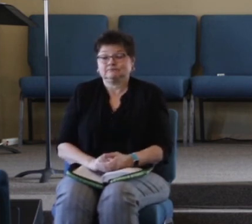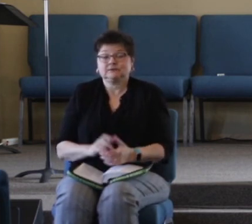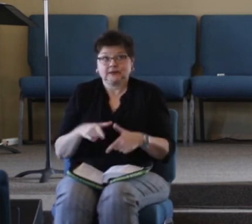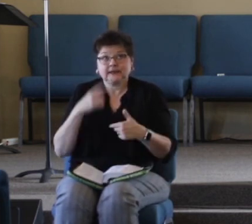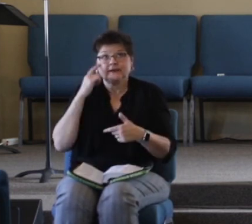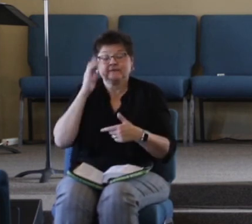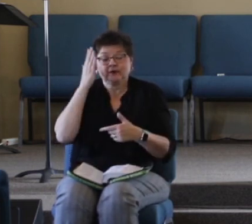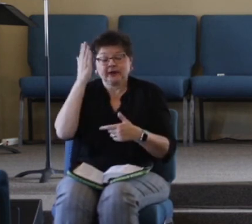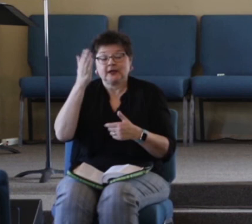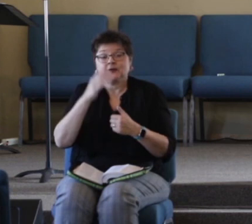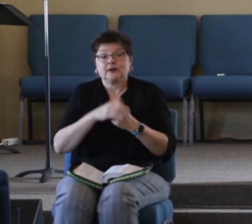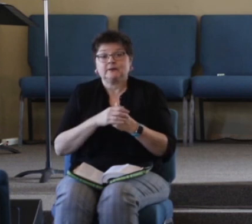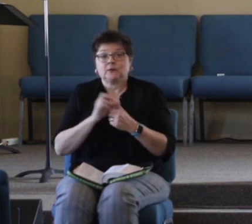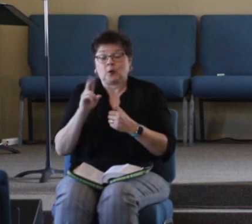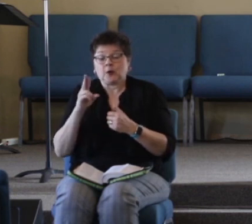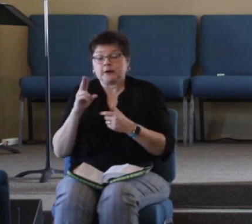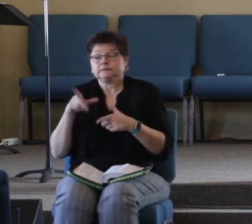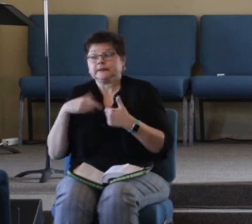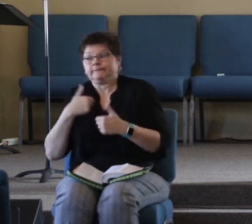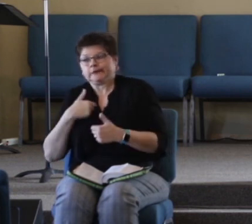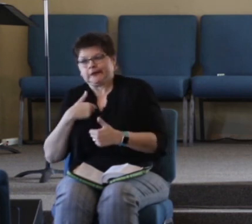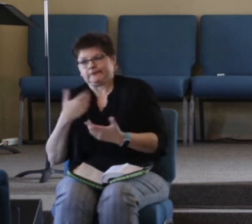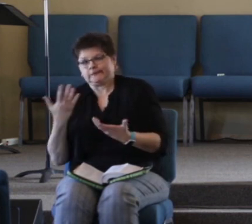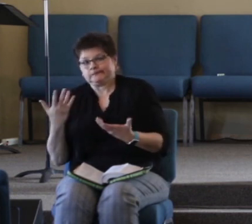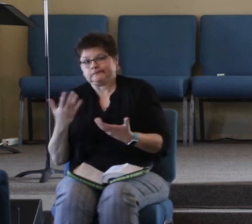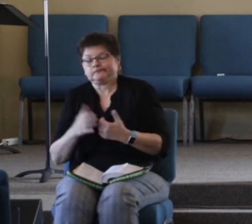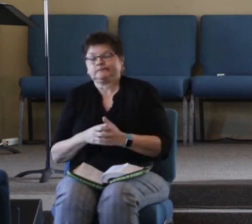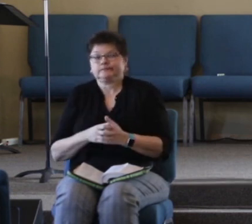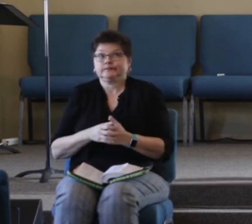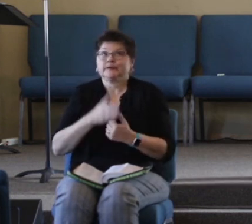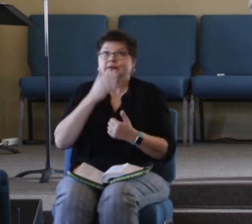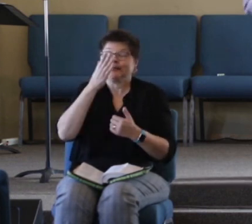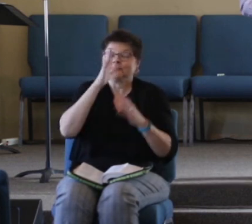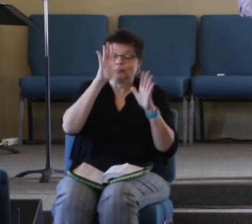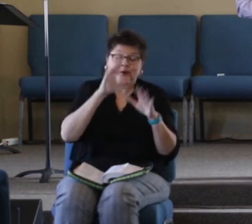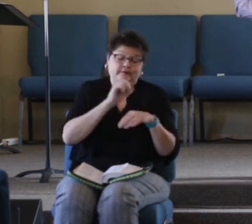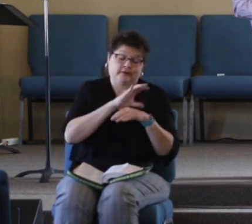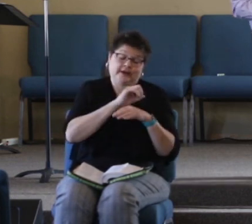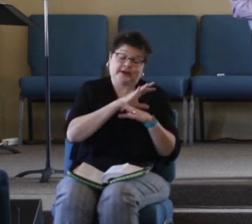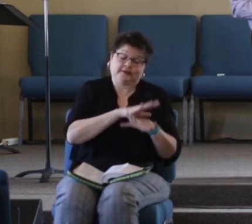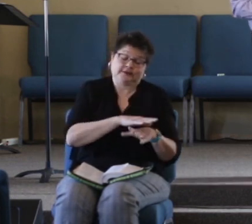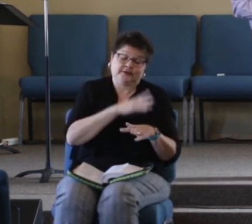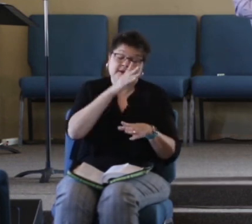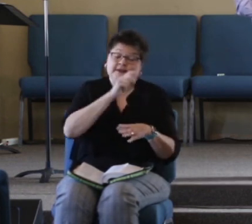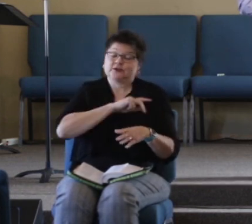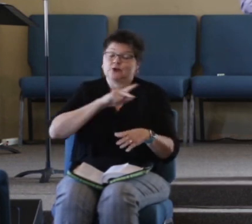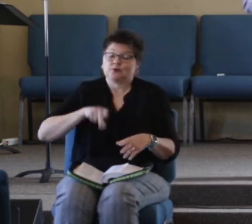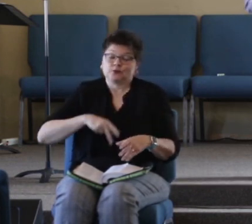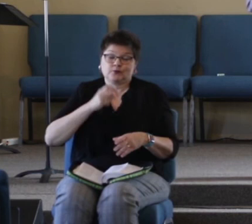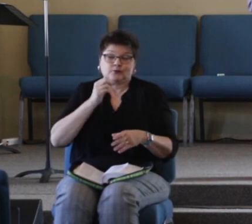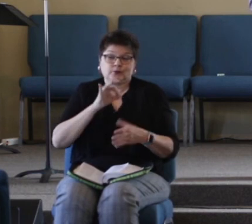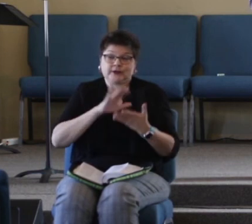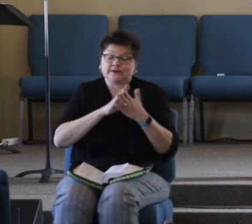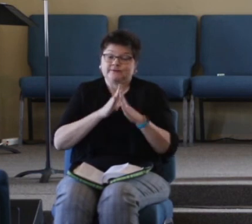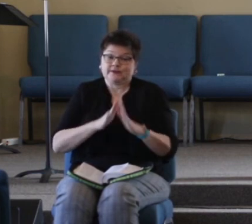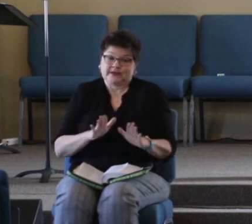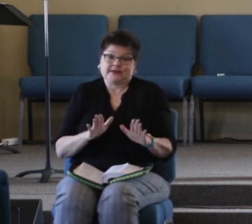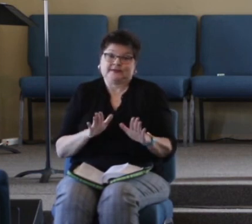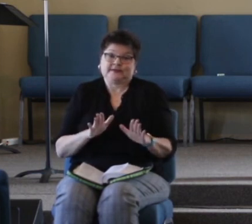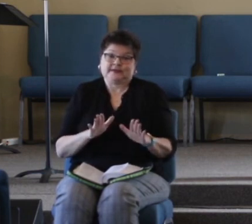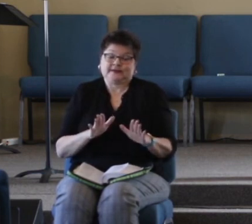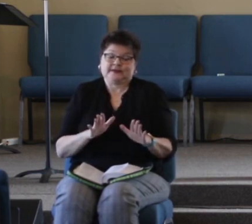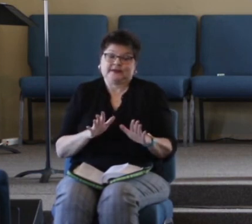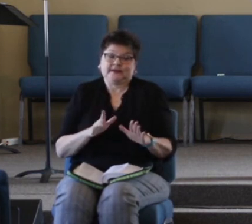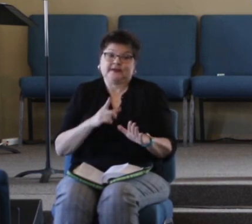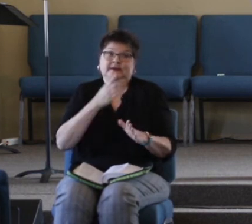him or to live for self. He's the wonderful counselor. He's the Prince of Peace. And he's got